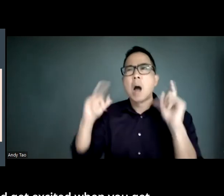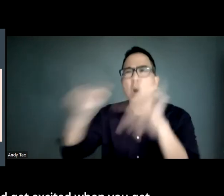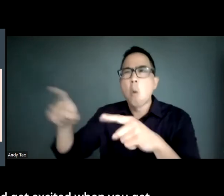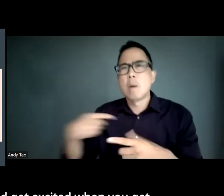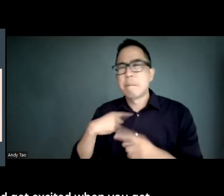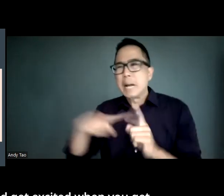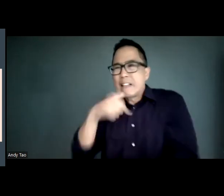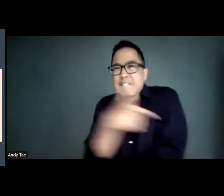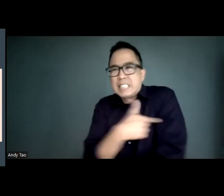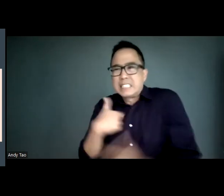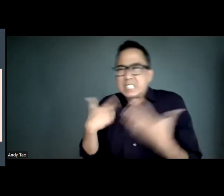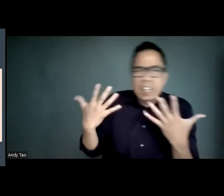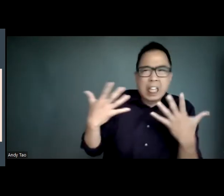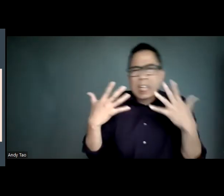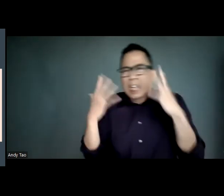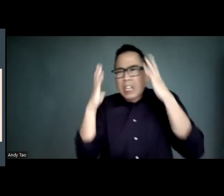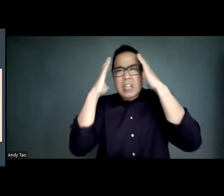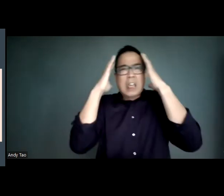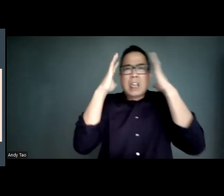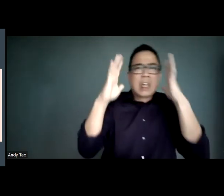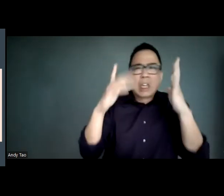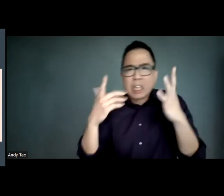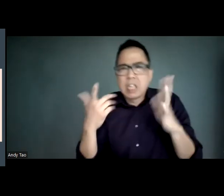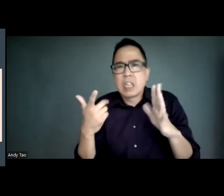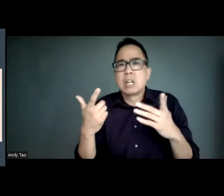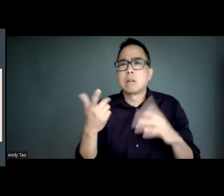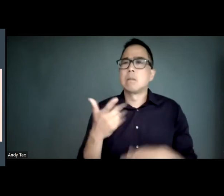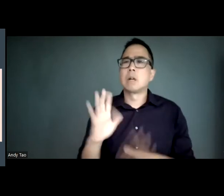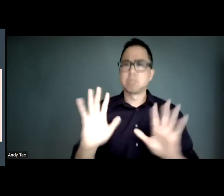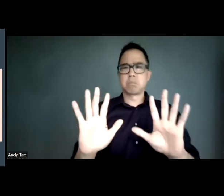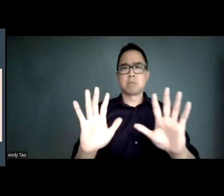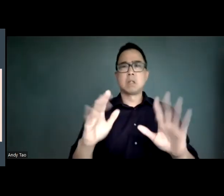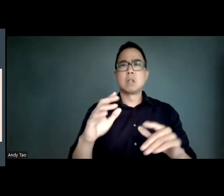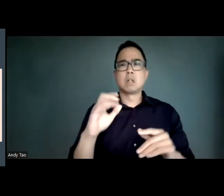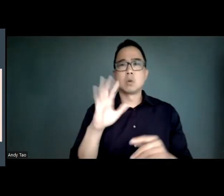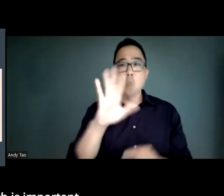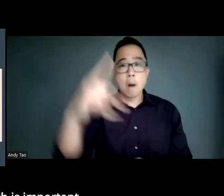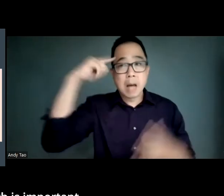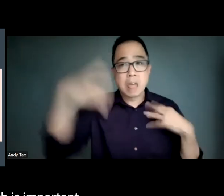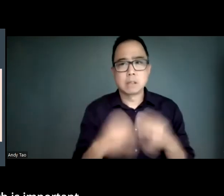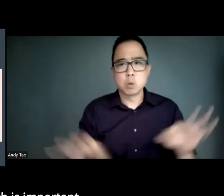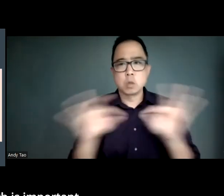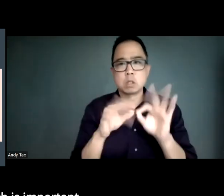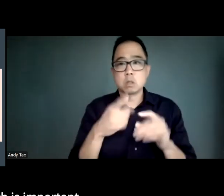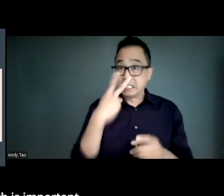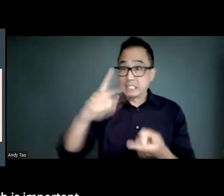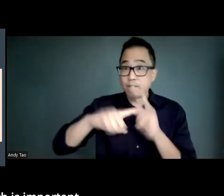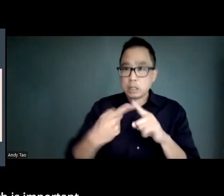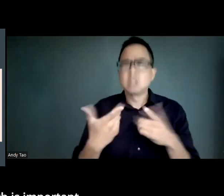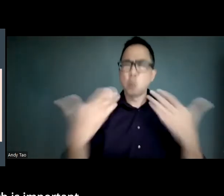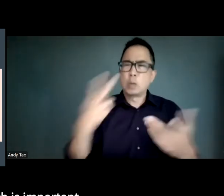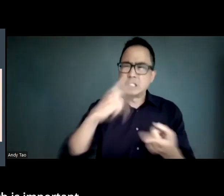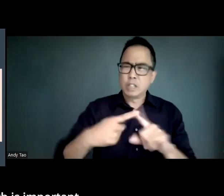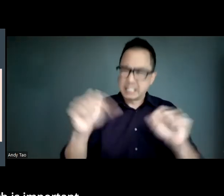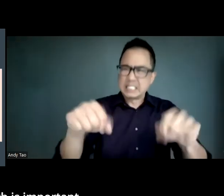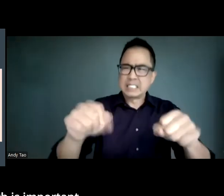but you miss friends. And finally, you're invited to a party. Oh, but I haven't been vaccinated. Take a moment